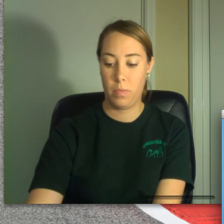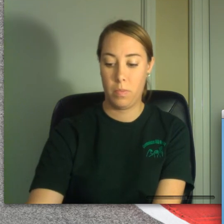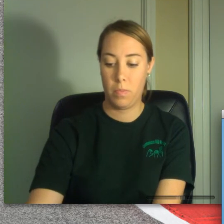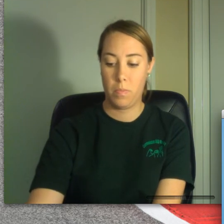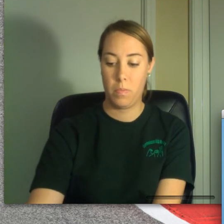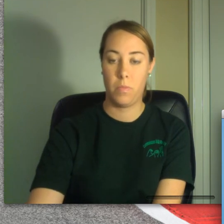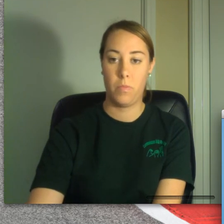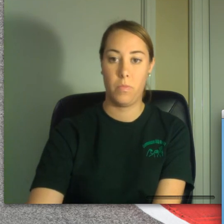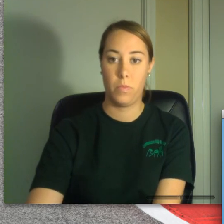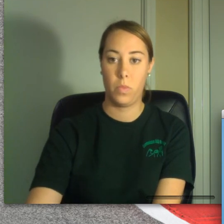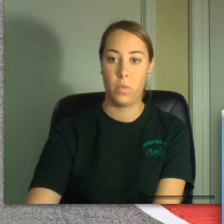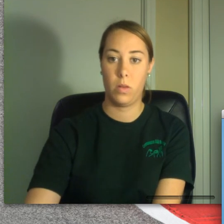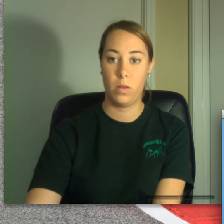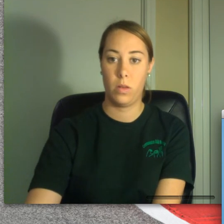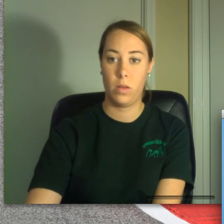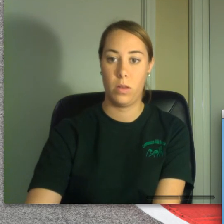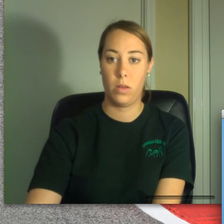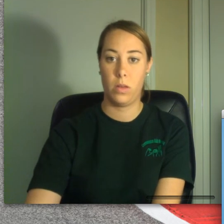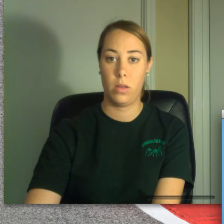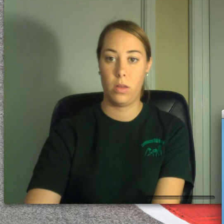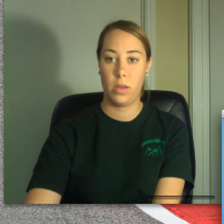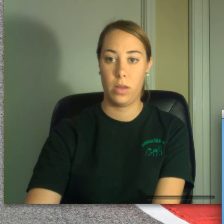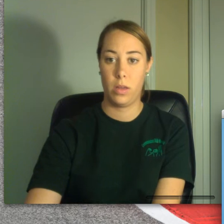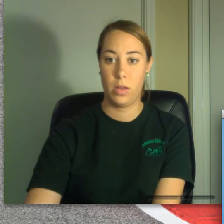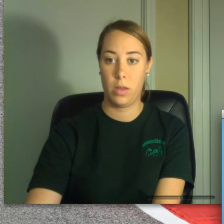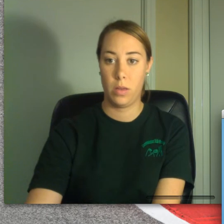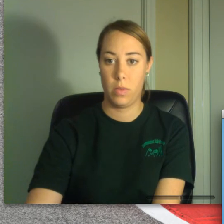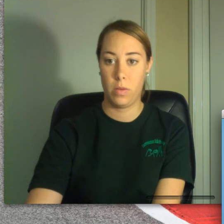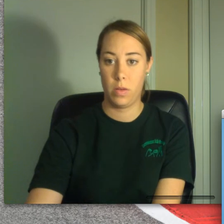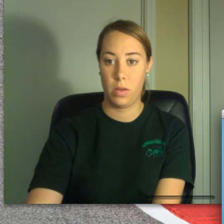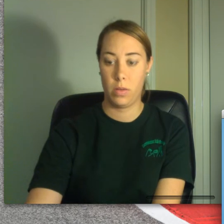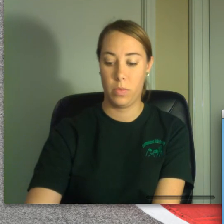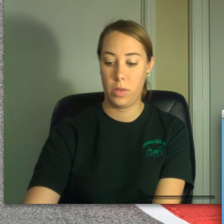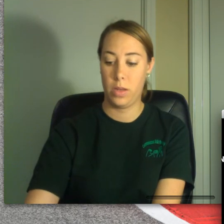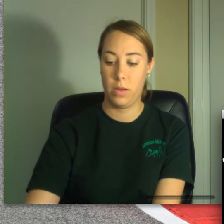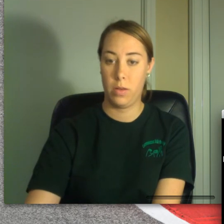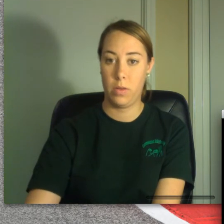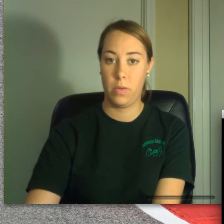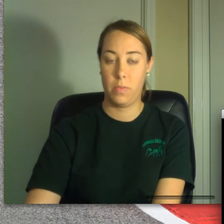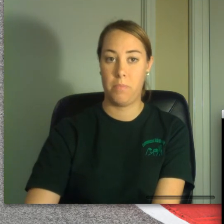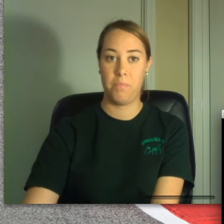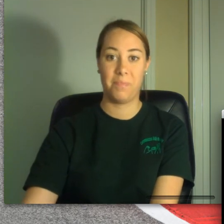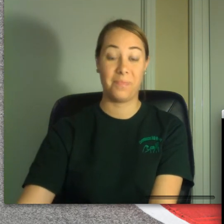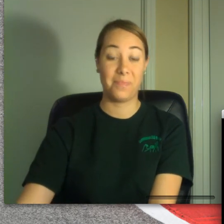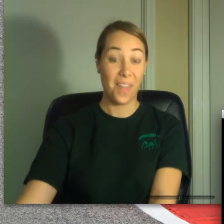the process of photosynthesis, by which plants make their own food.